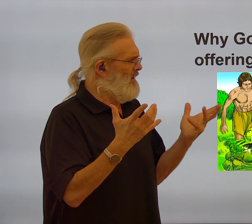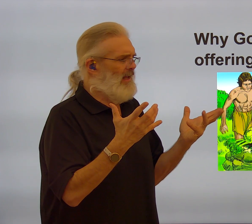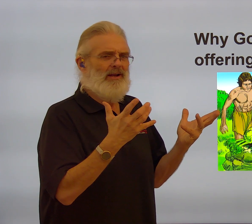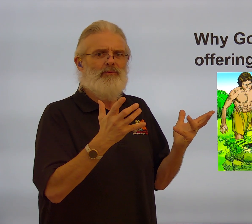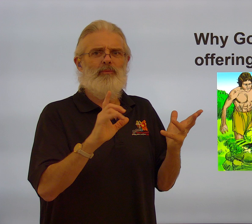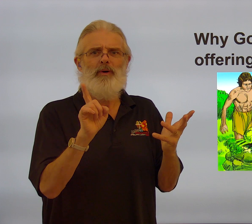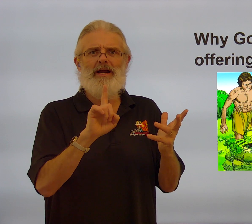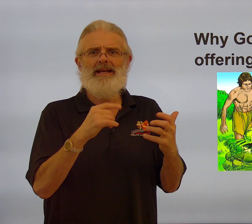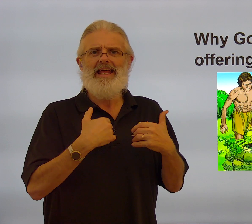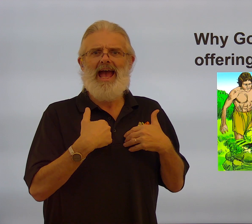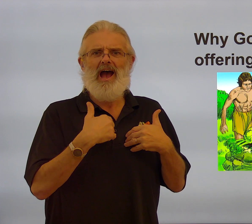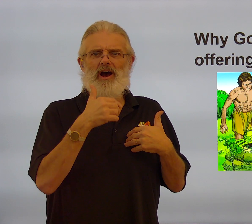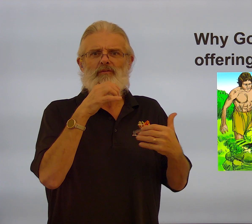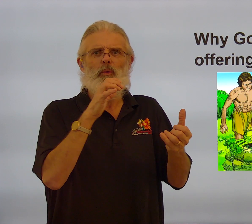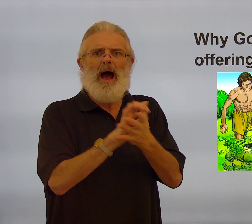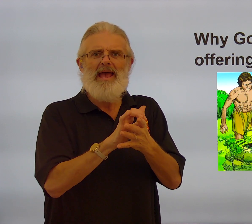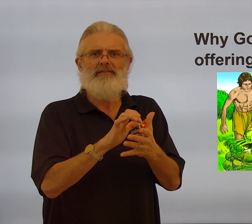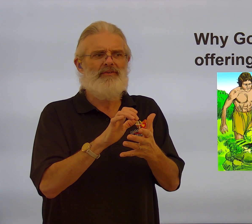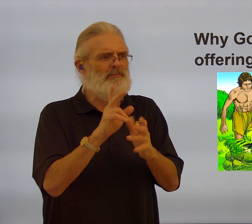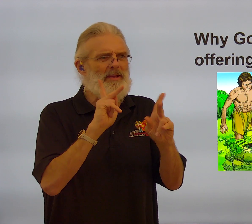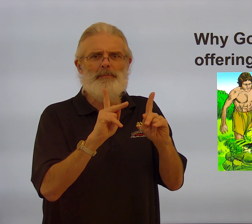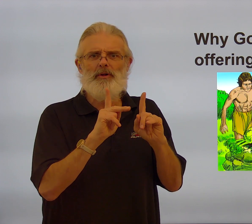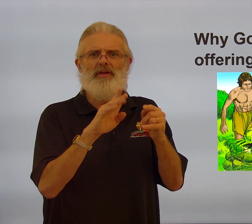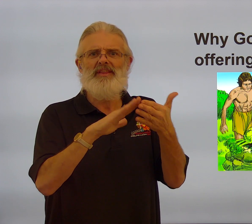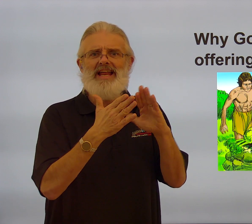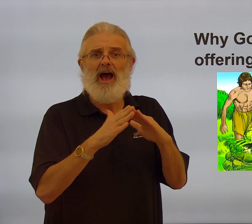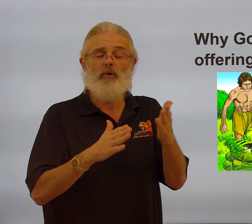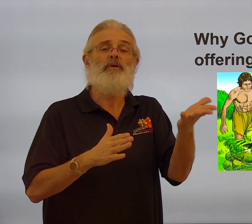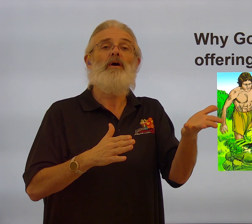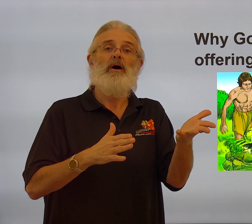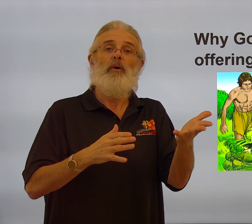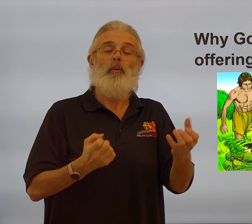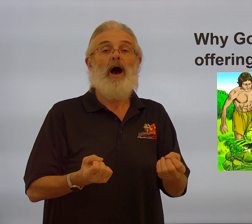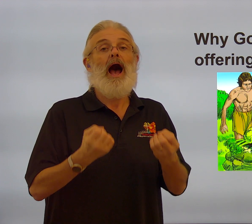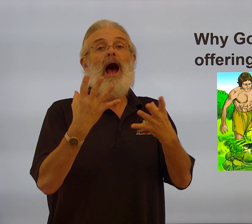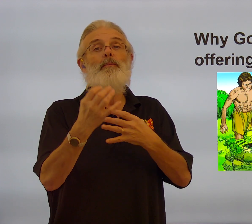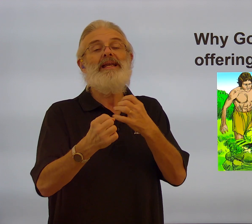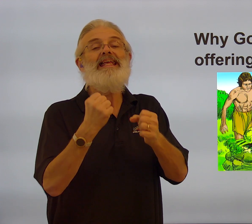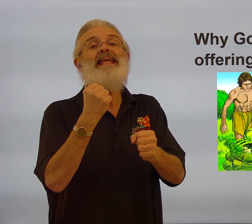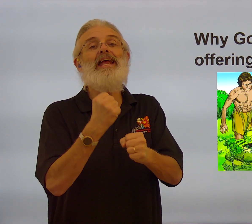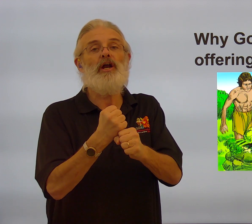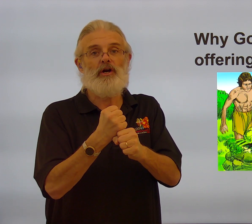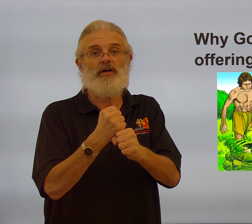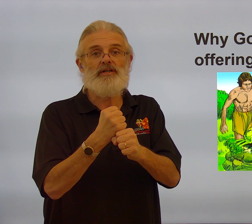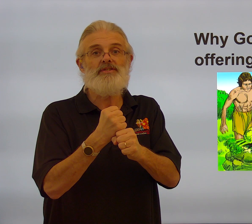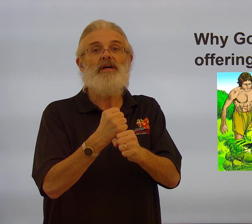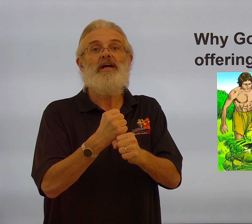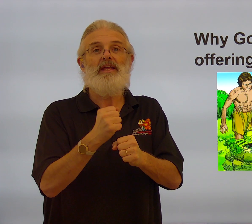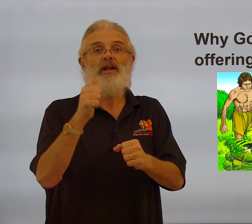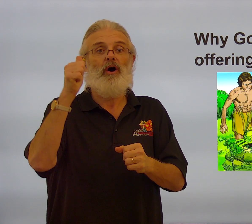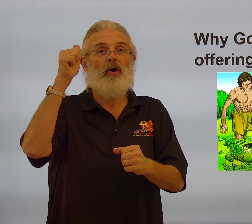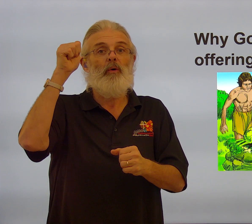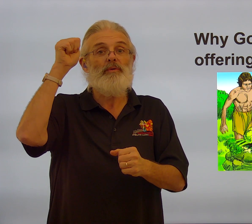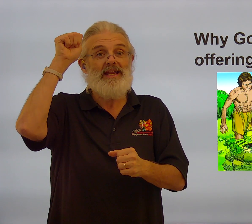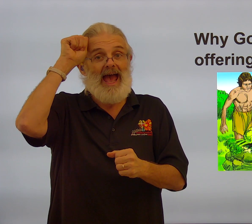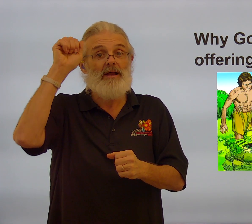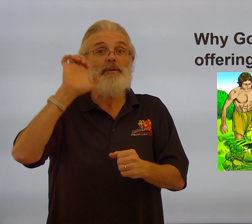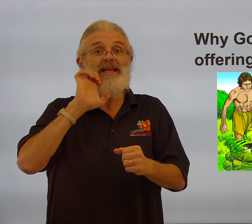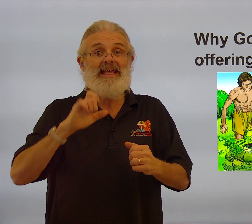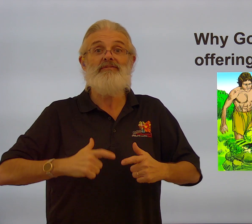and where did he have a wife and people in the town? Well, how many years, did Adam and Eve